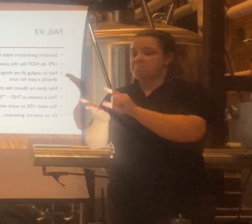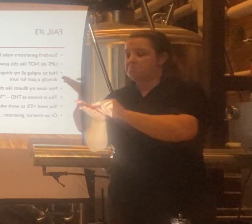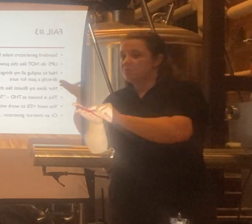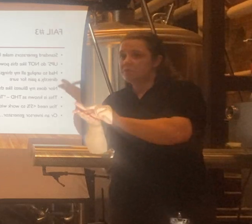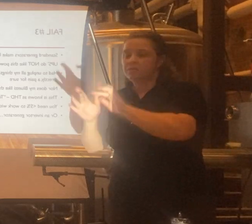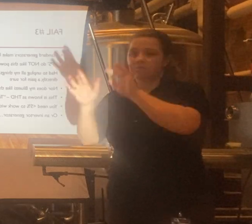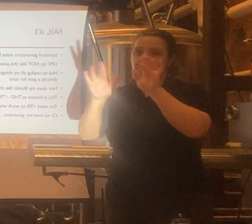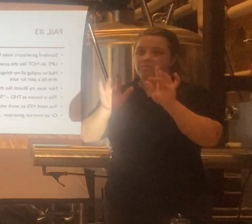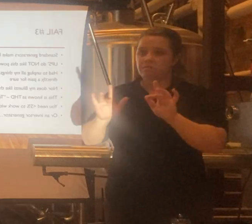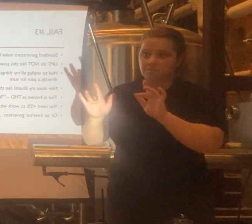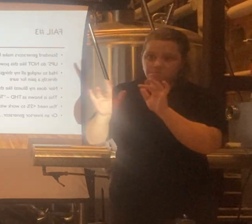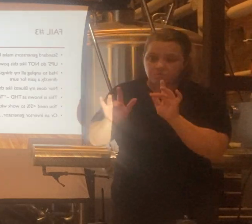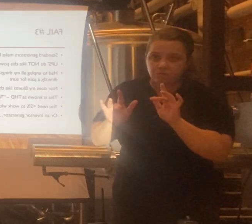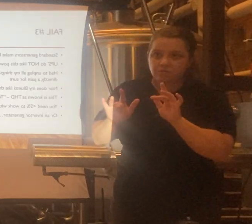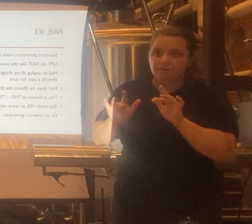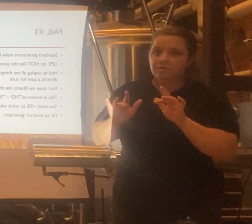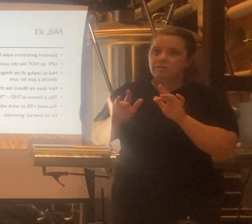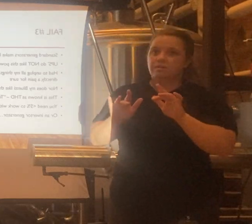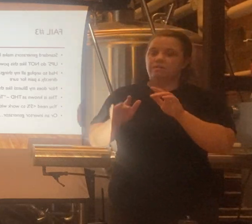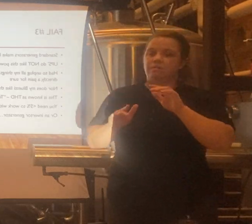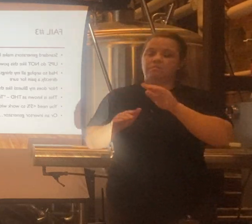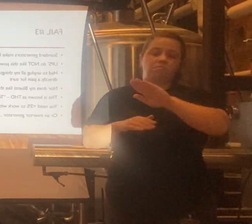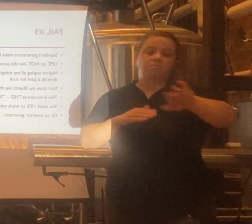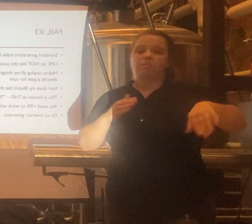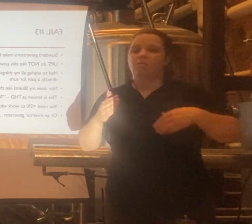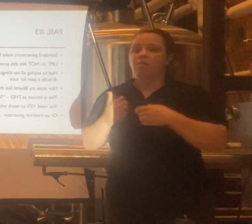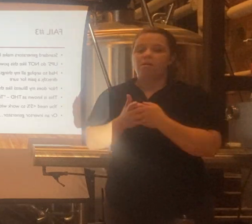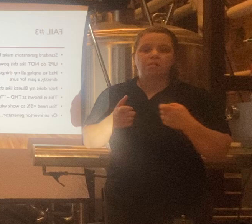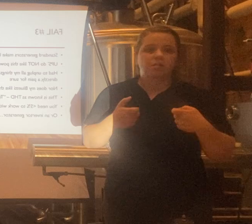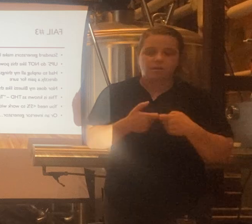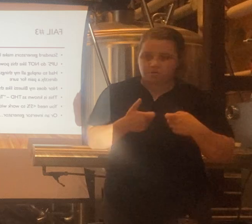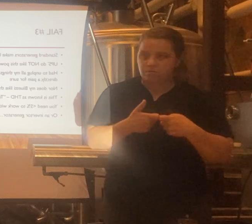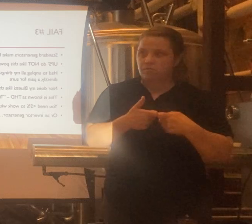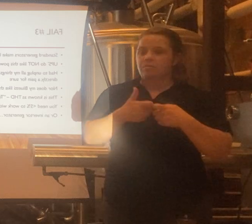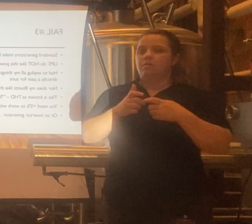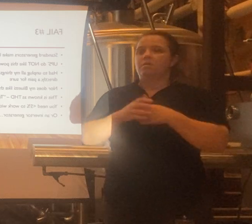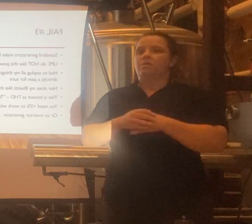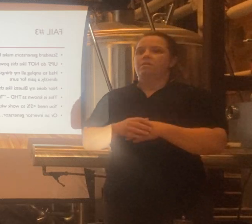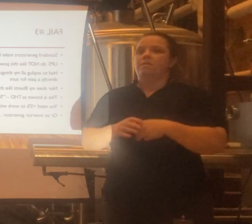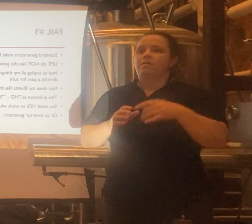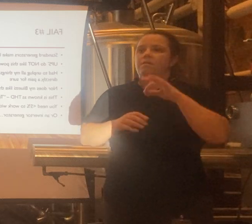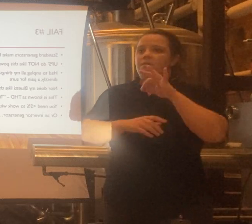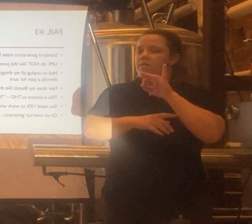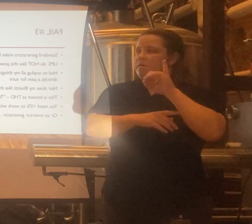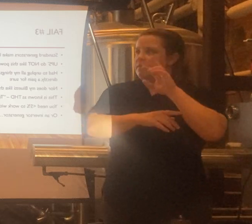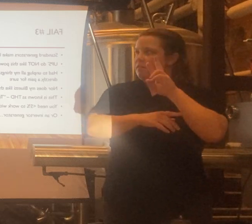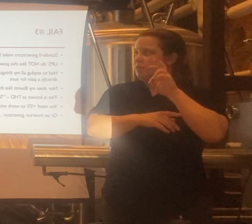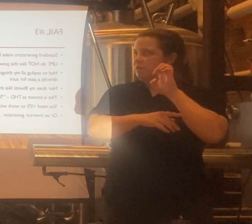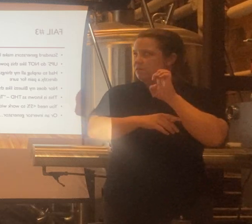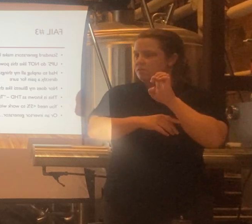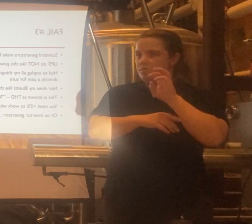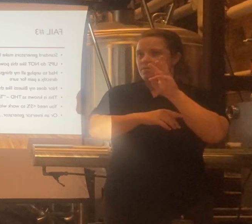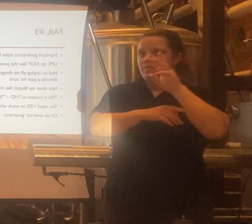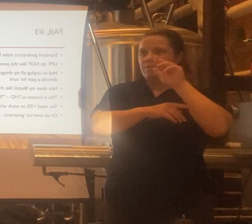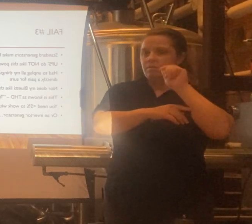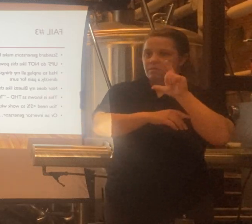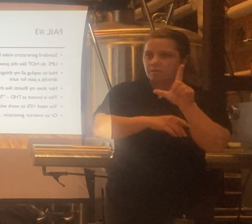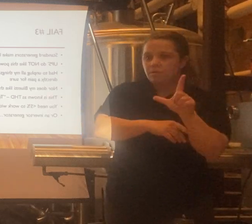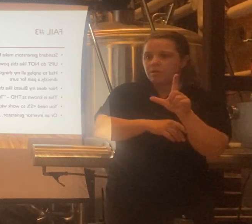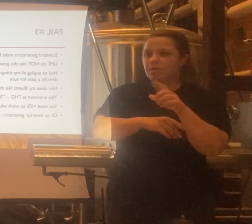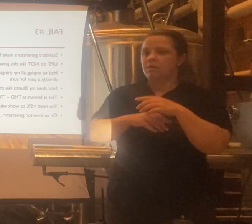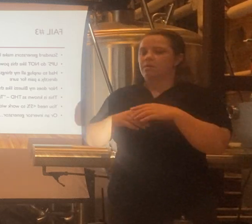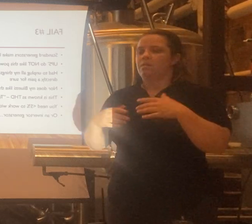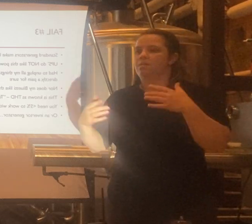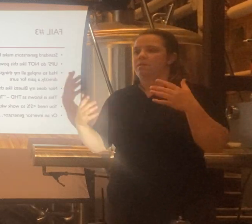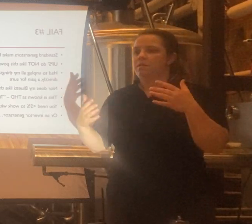setup, every hardcore electrical, my firewall, my network area storage, all the laptops, computers, monitors don't need to be.